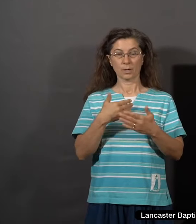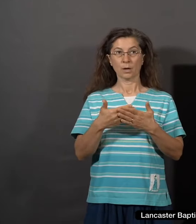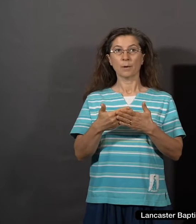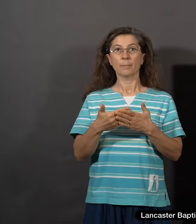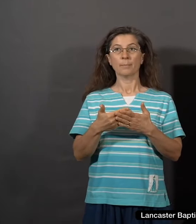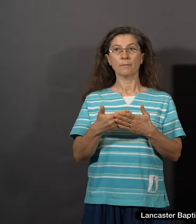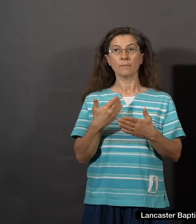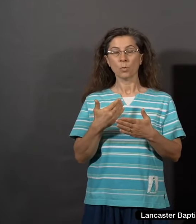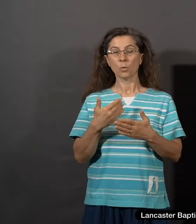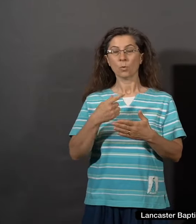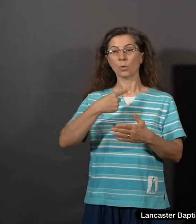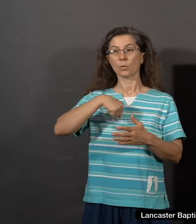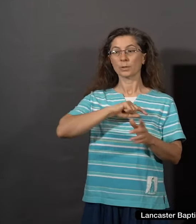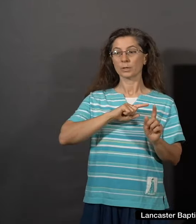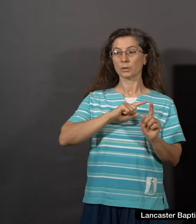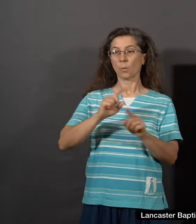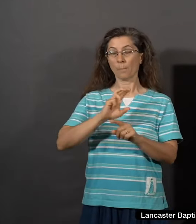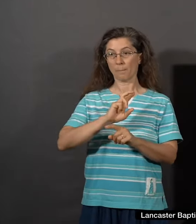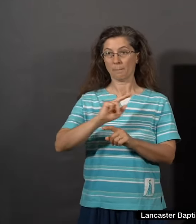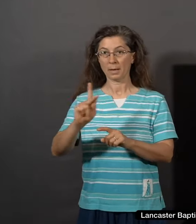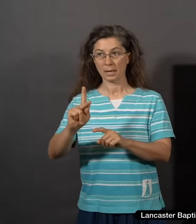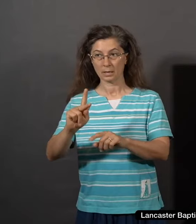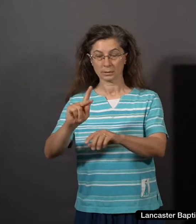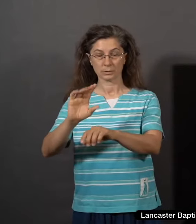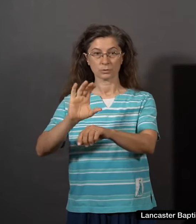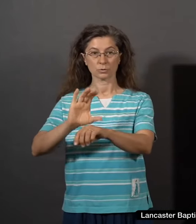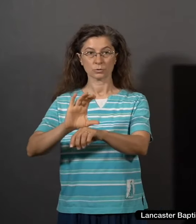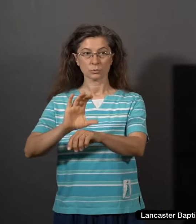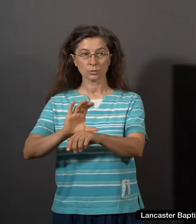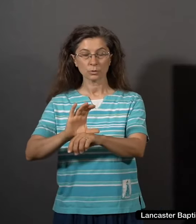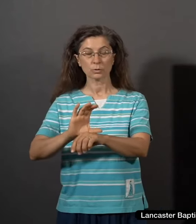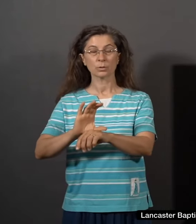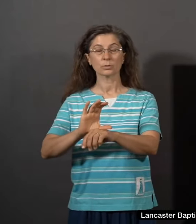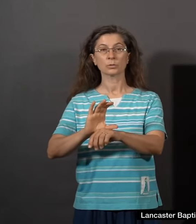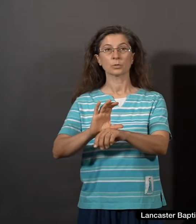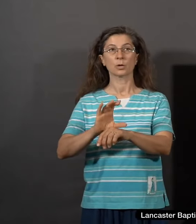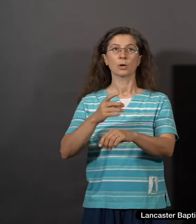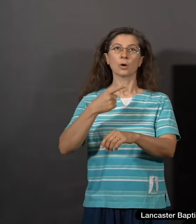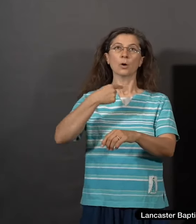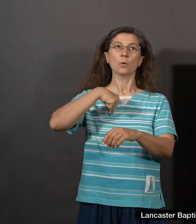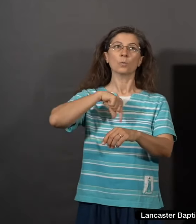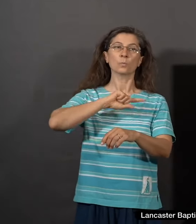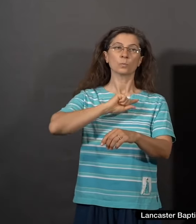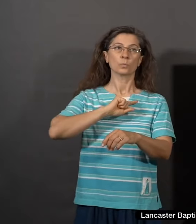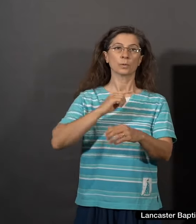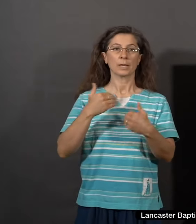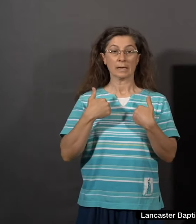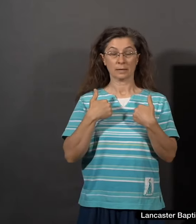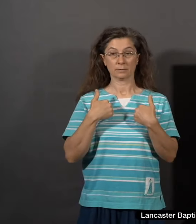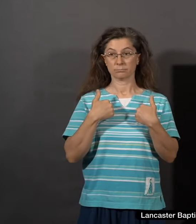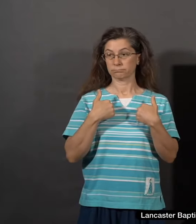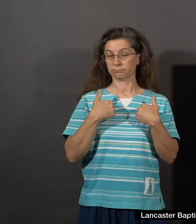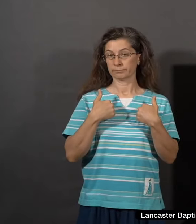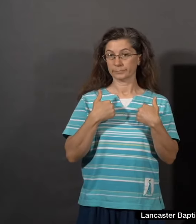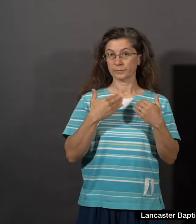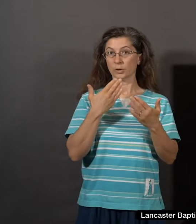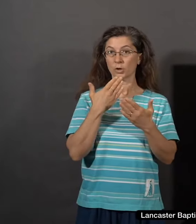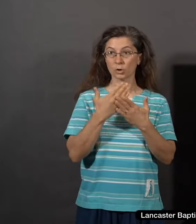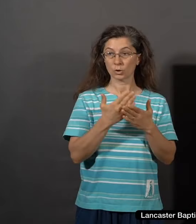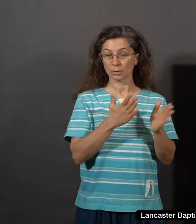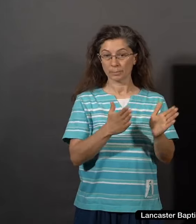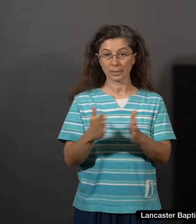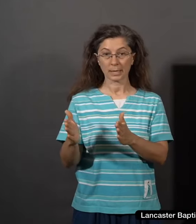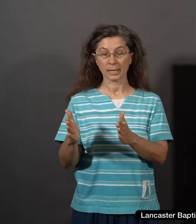and during this covet 19 uh we have really laid out a great plan that's been actually